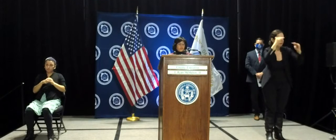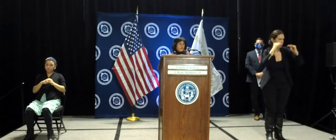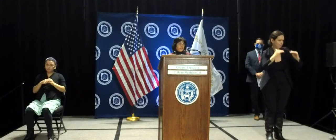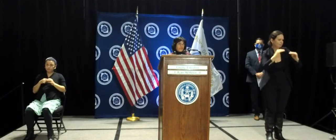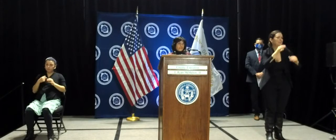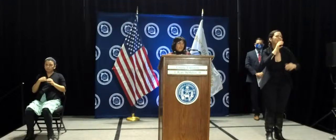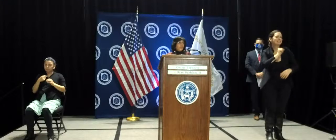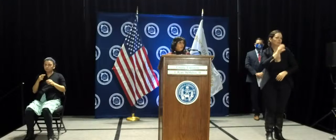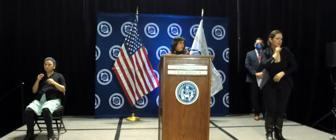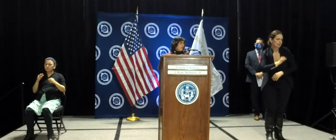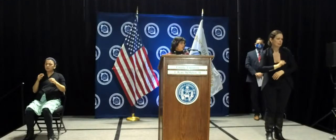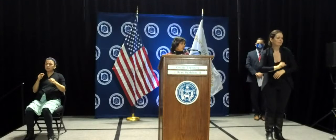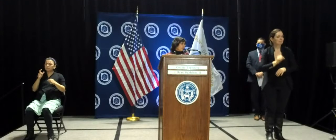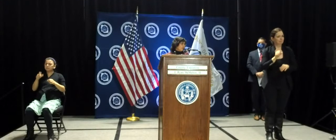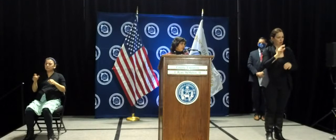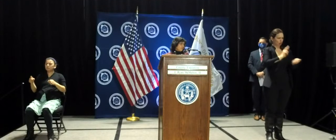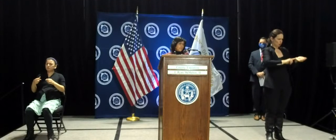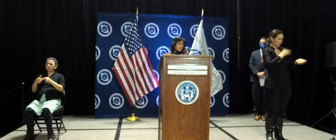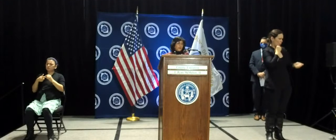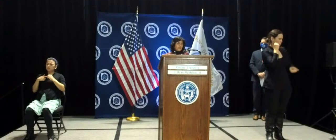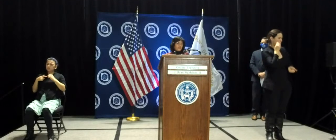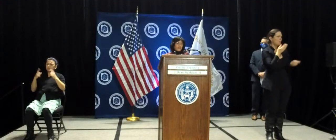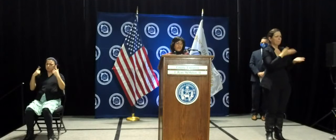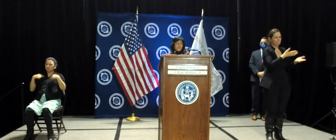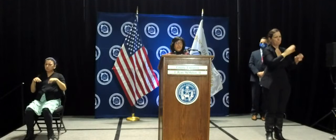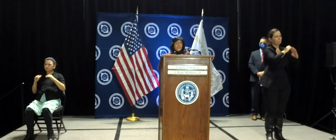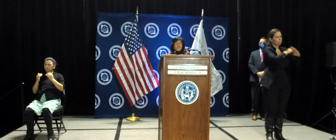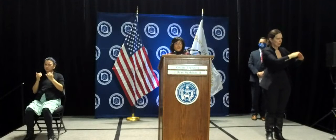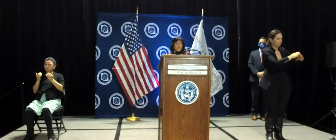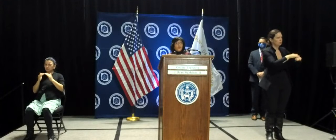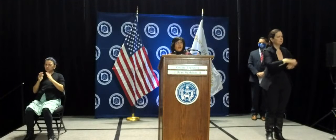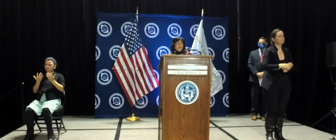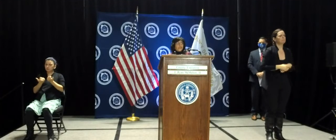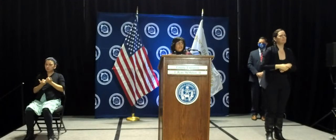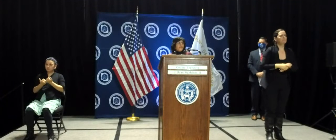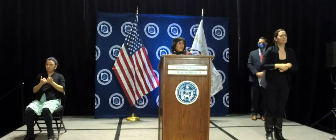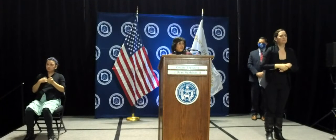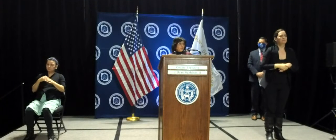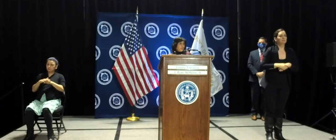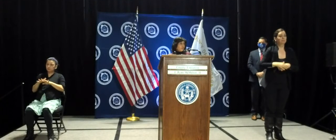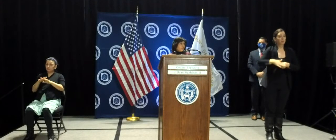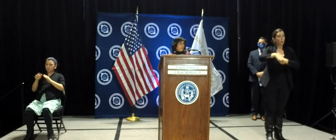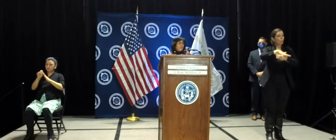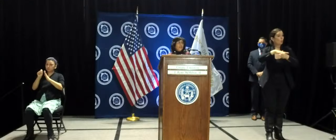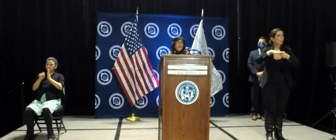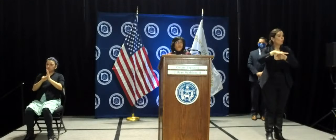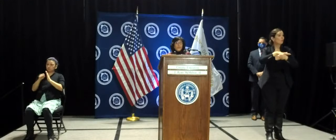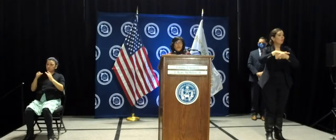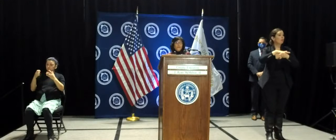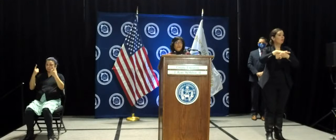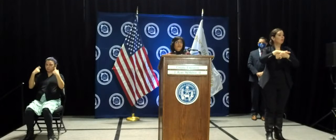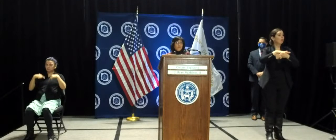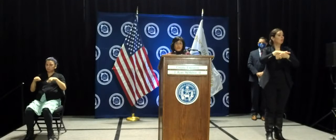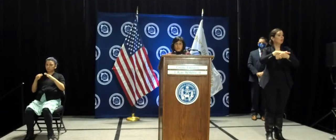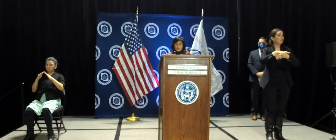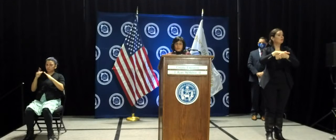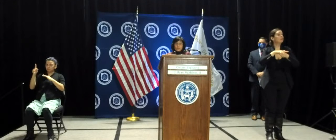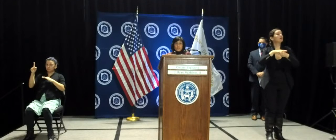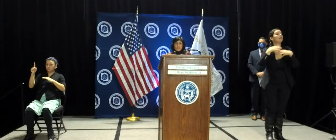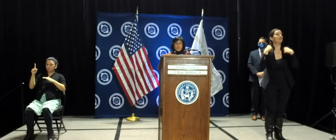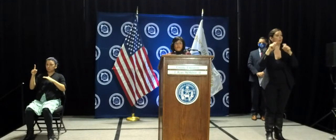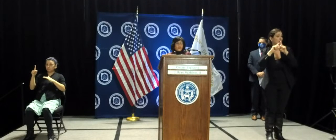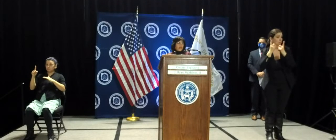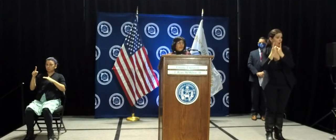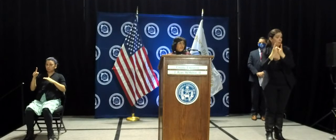ask. That's what we ask. We are working with the State Department of Health to identify the ways we will be